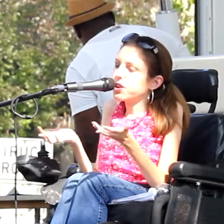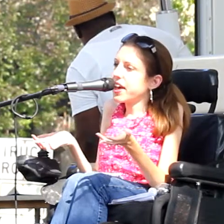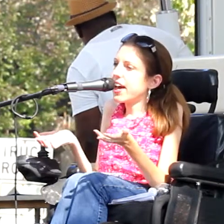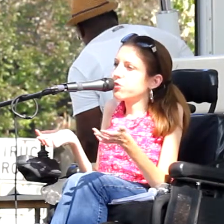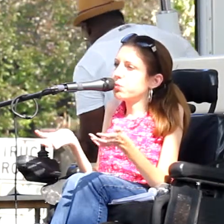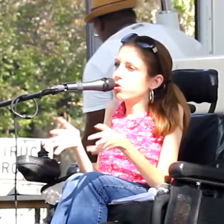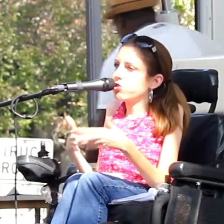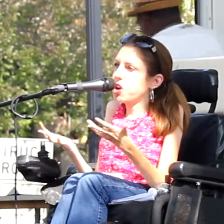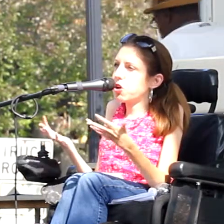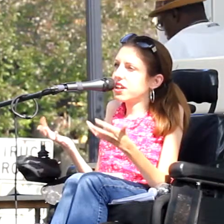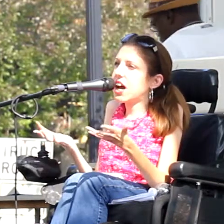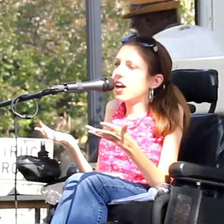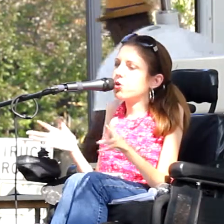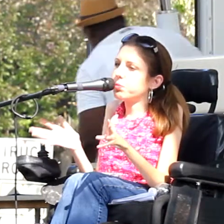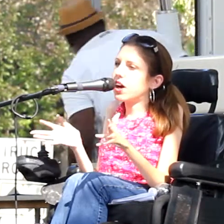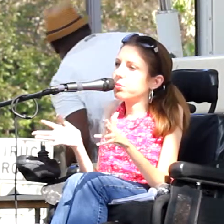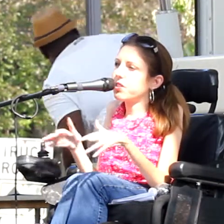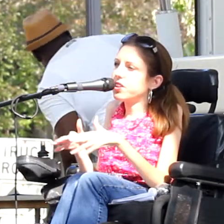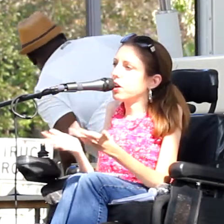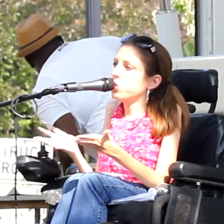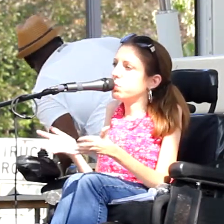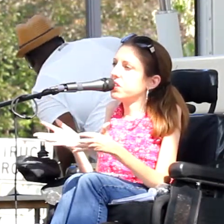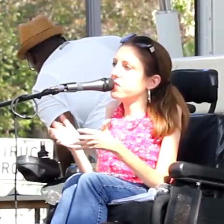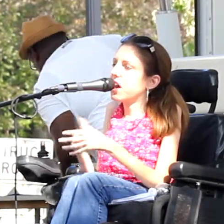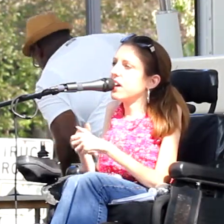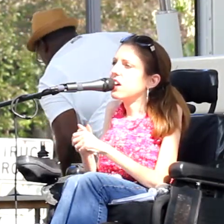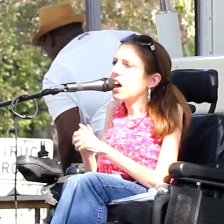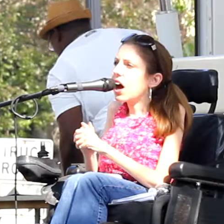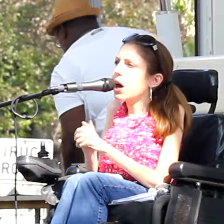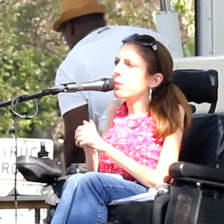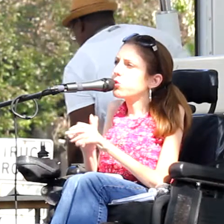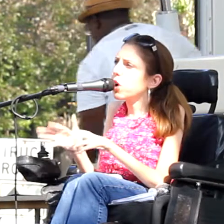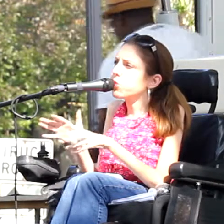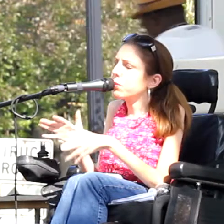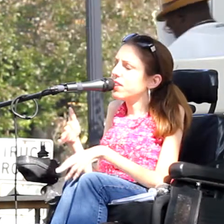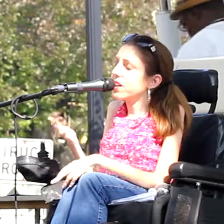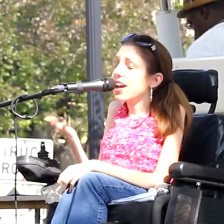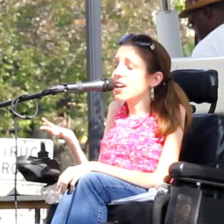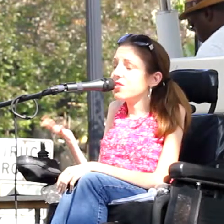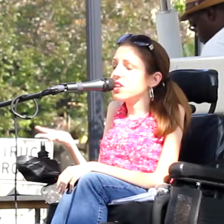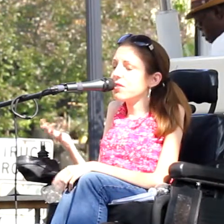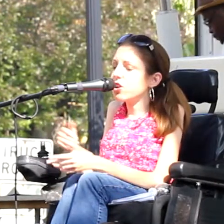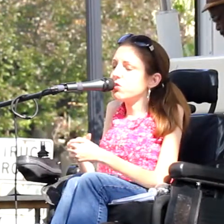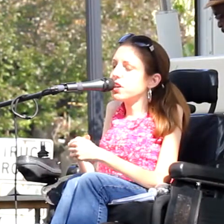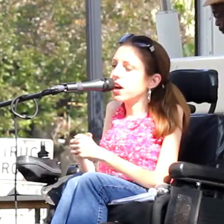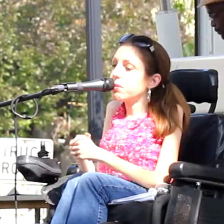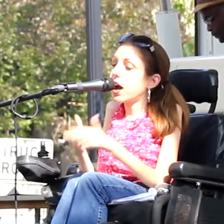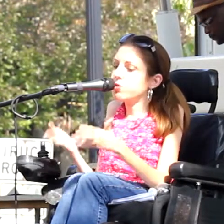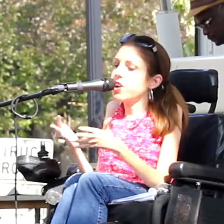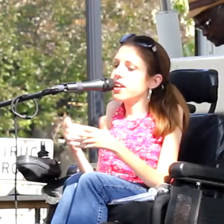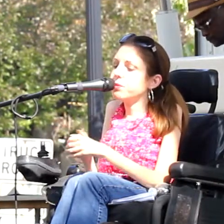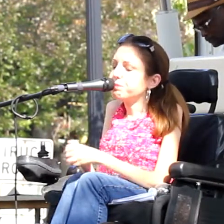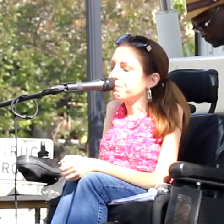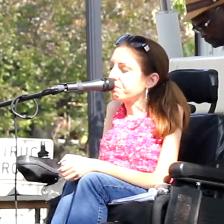if you were to cast the most generic guy you could possibly think of, you would pick this guy. And so I go up to him and I said, hey Steve, how you doing?